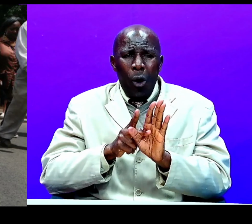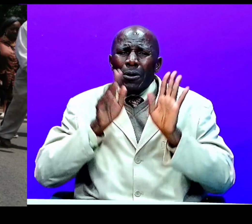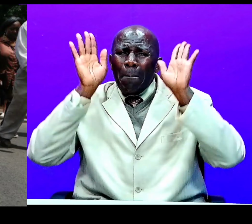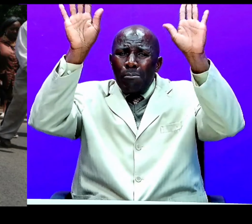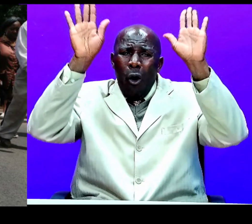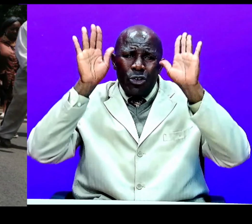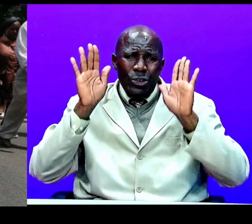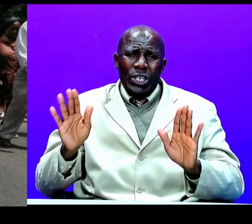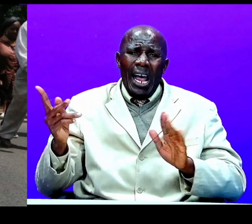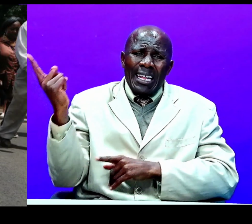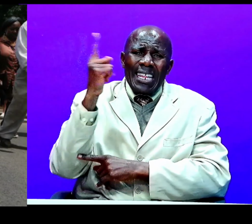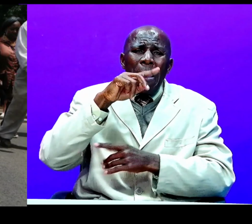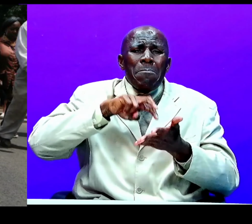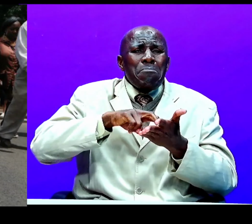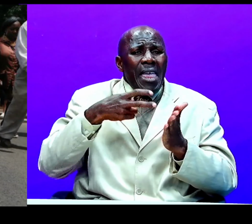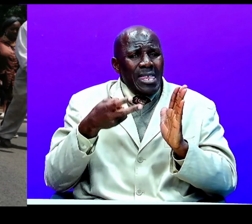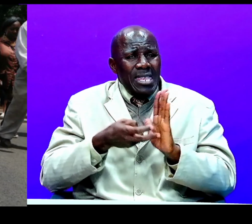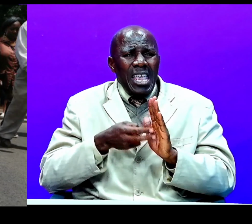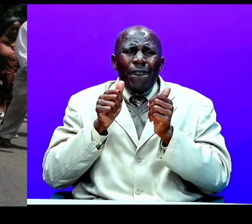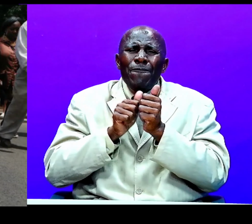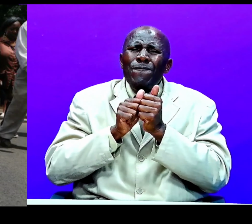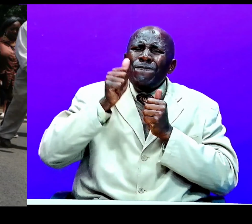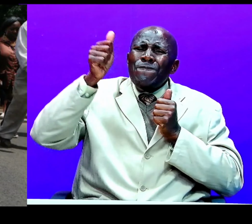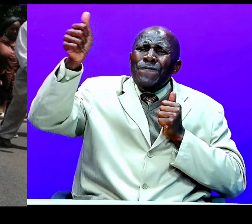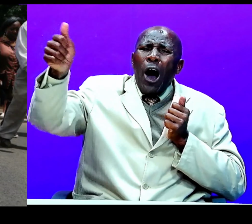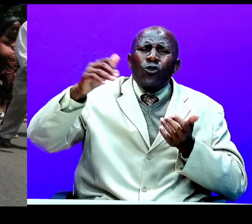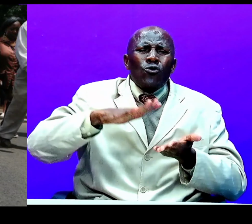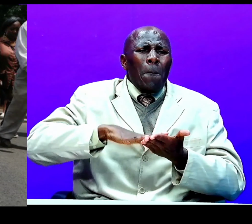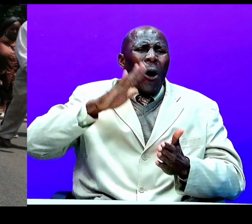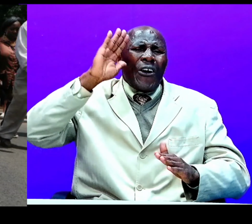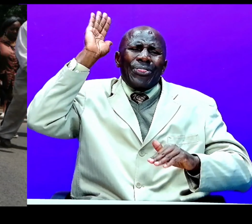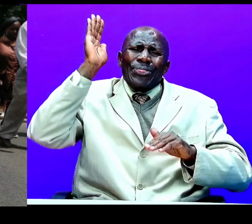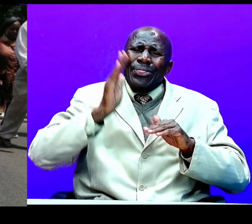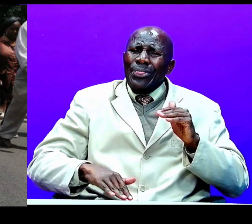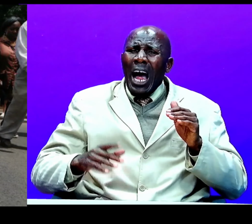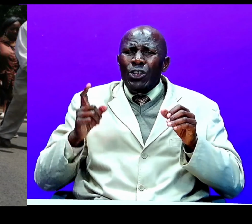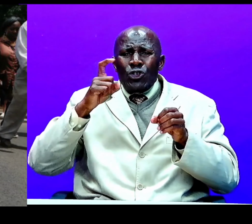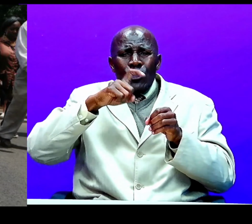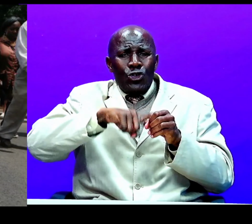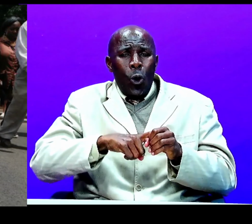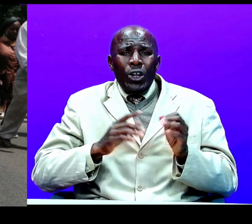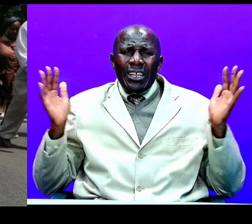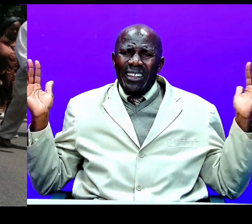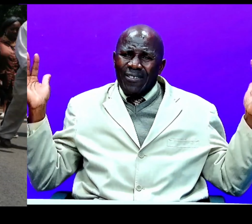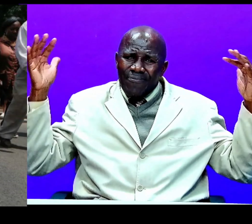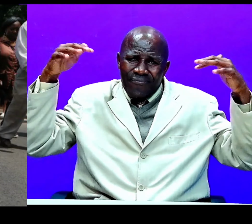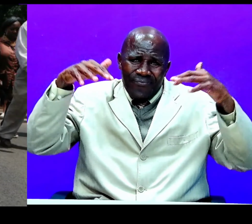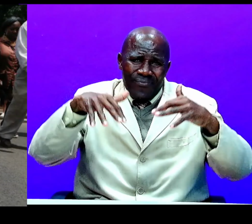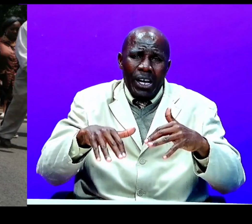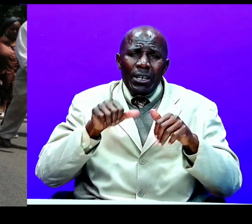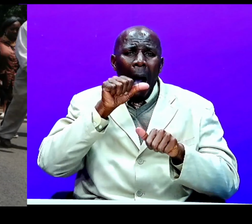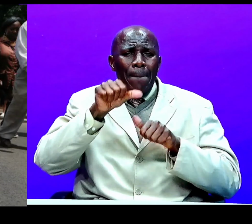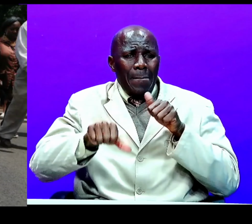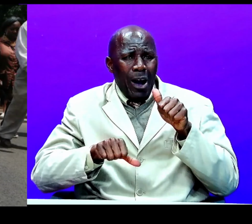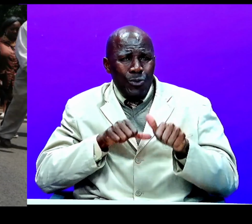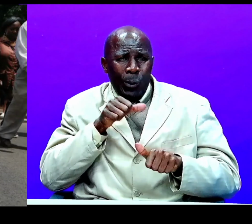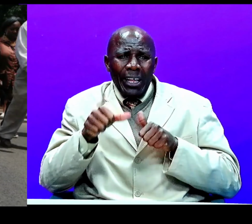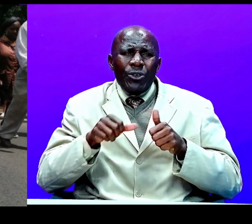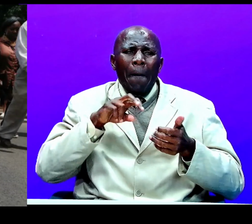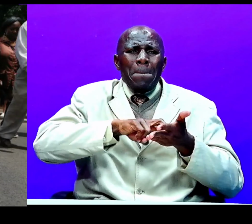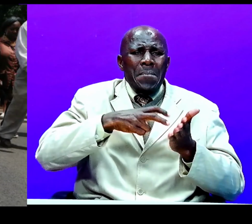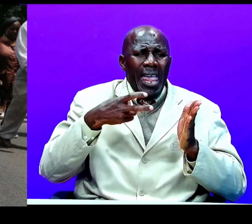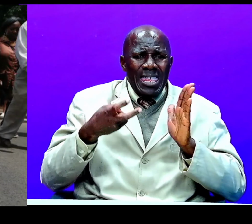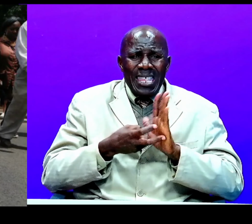with disabilities, participating in this significant day means far more than just joining a crowd. It's about